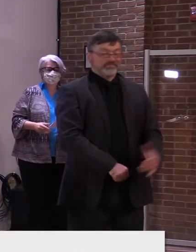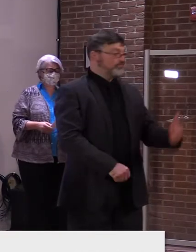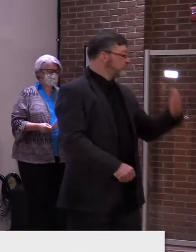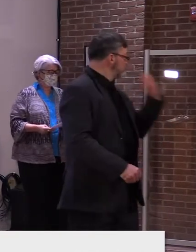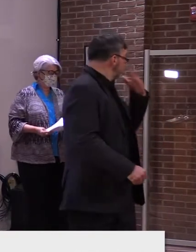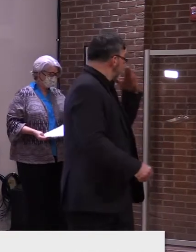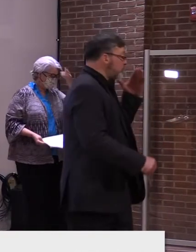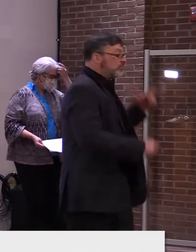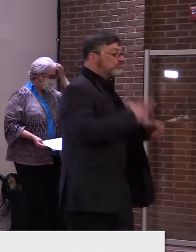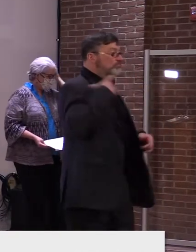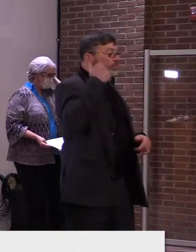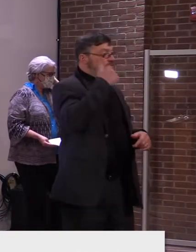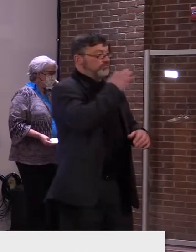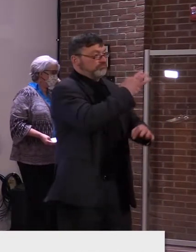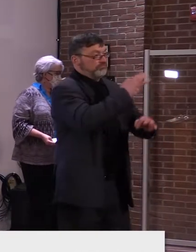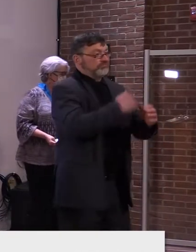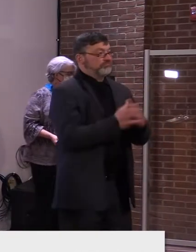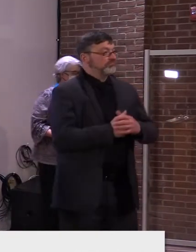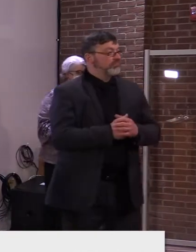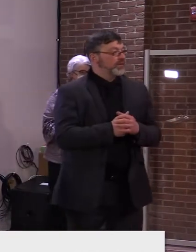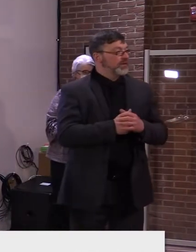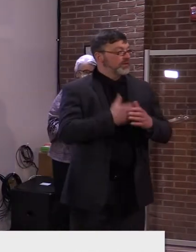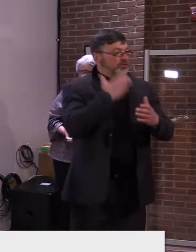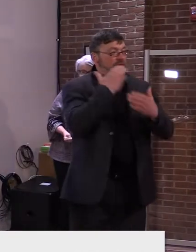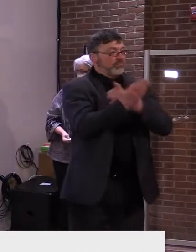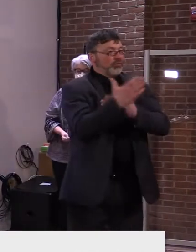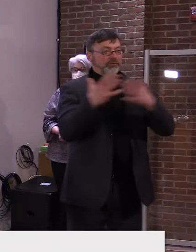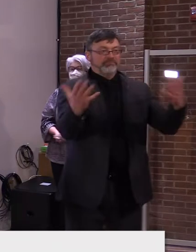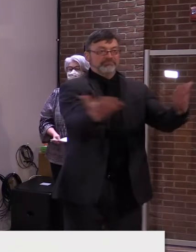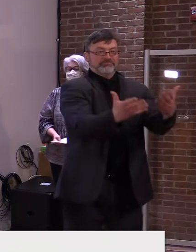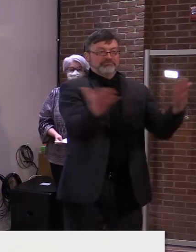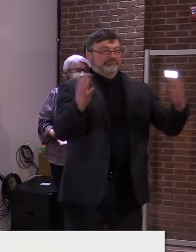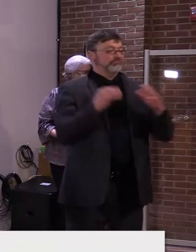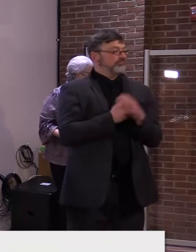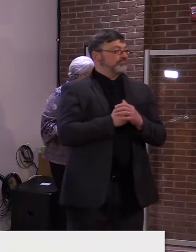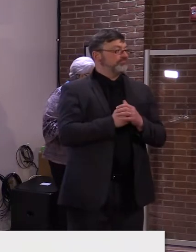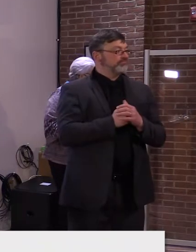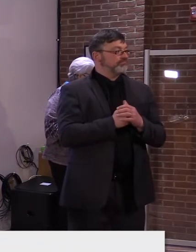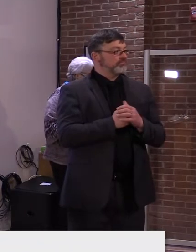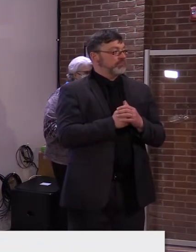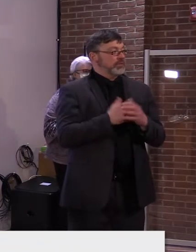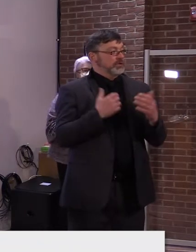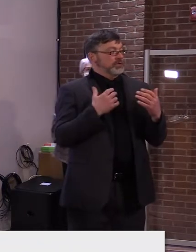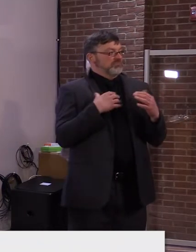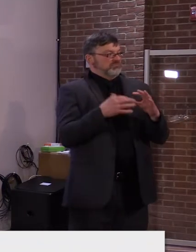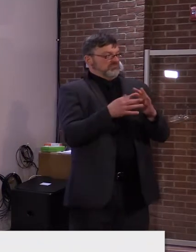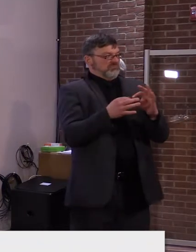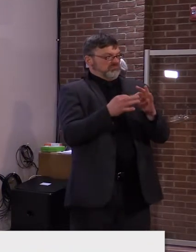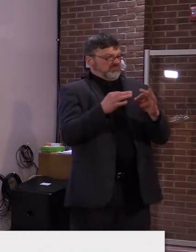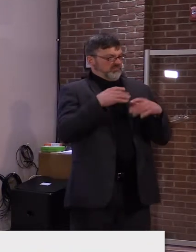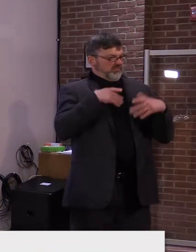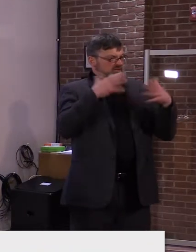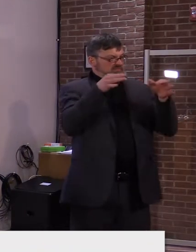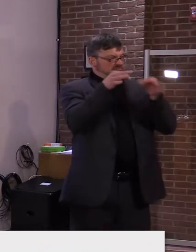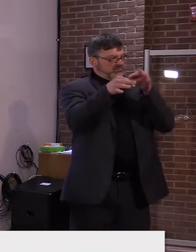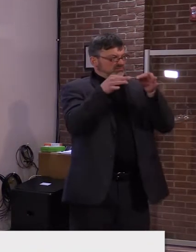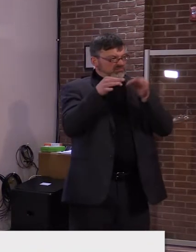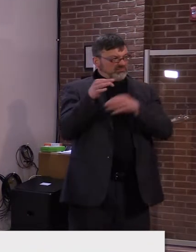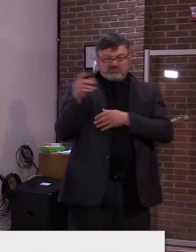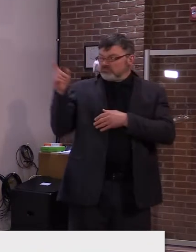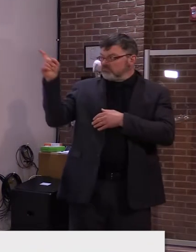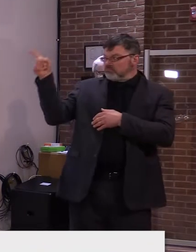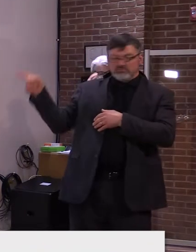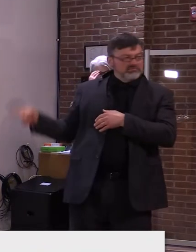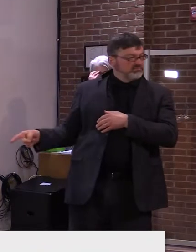Thank you, Deputy Secretary. Good morning, everyone. Once again, we'll cover a lot of ground on the vaccine front today. As Governor